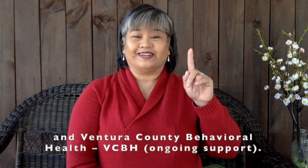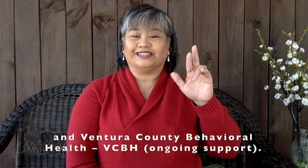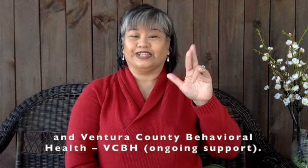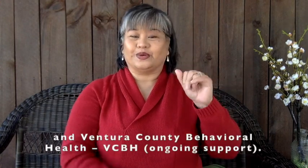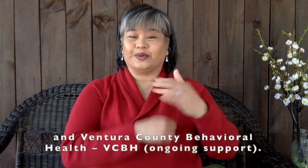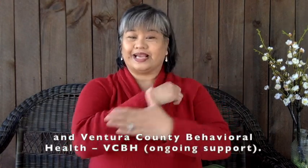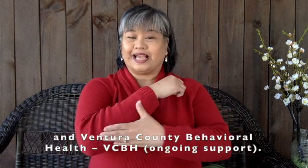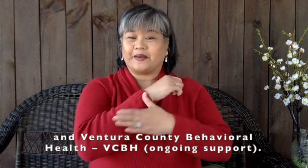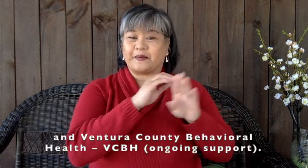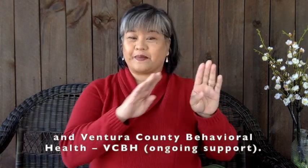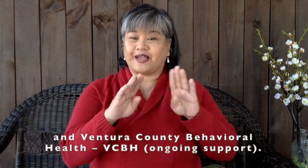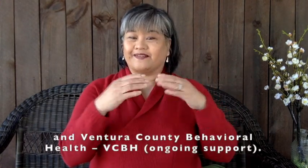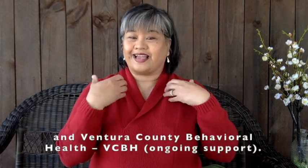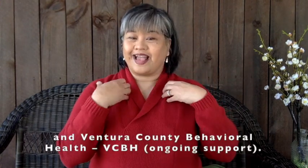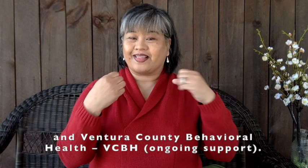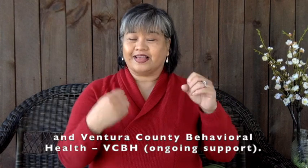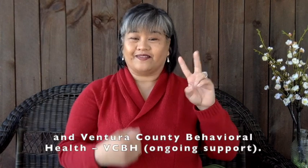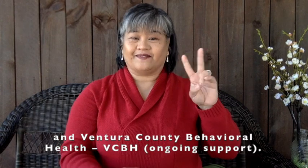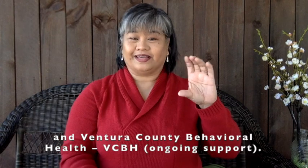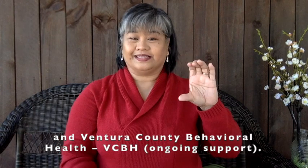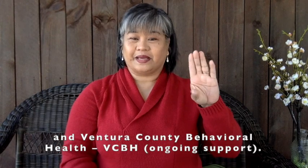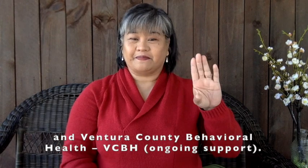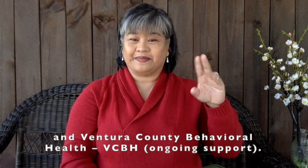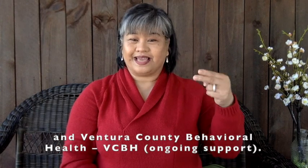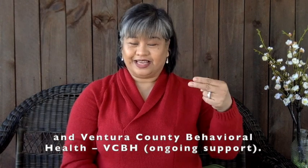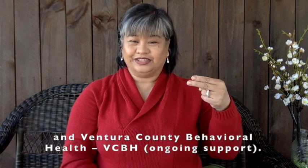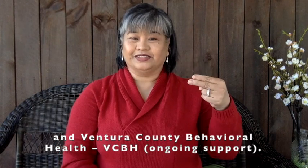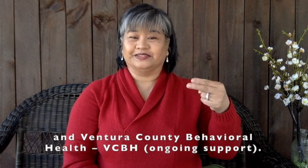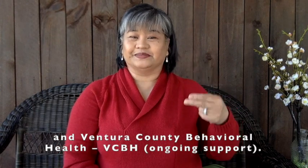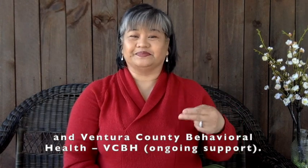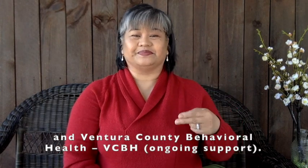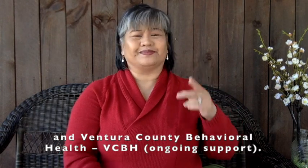and Ventura County Behavioral Health, VCBH, for their